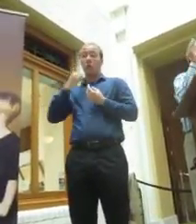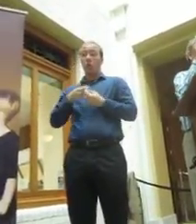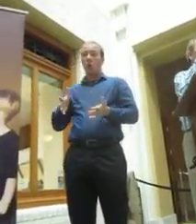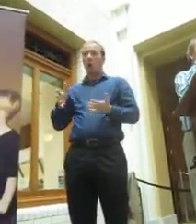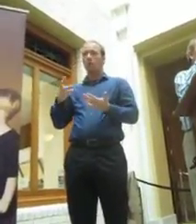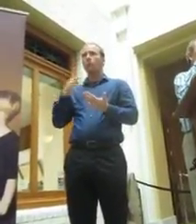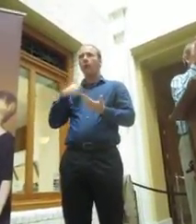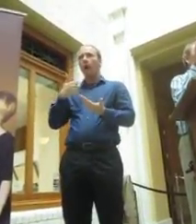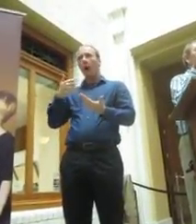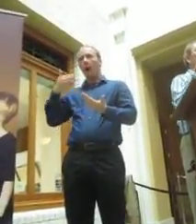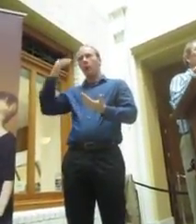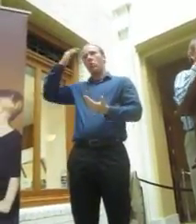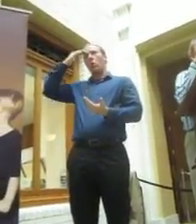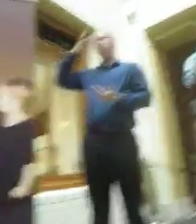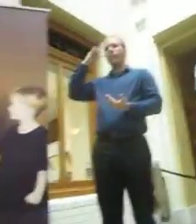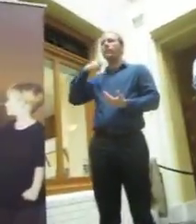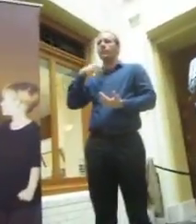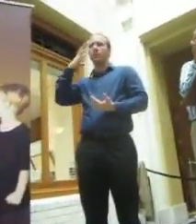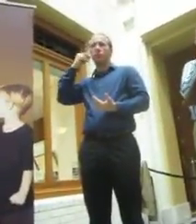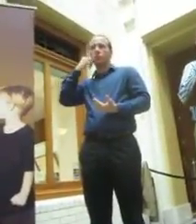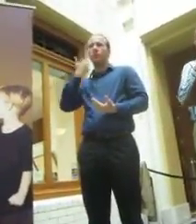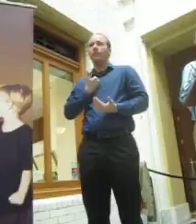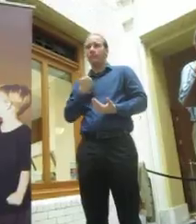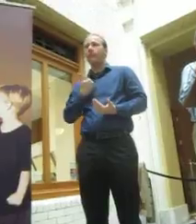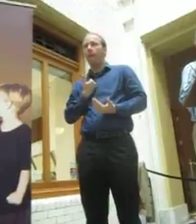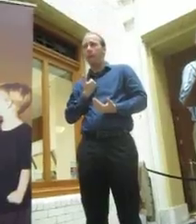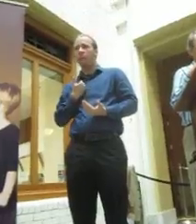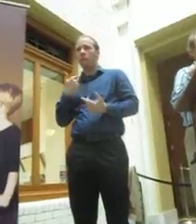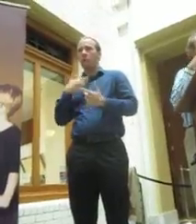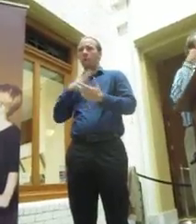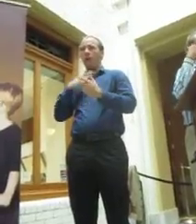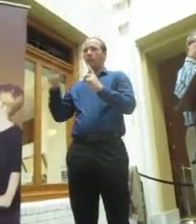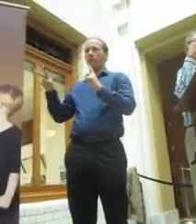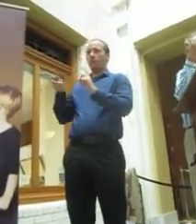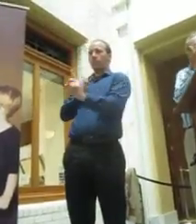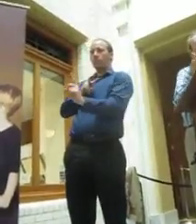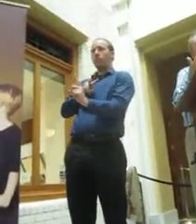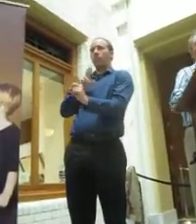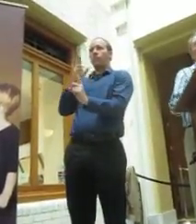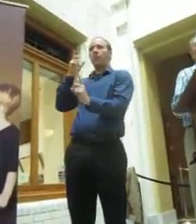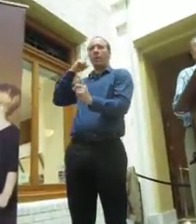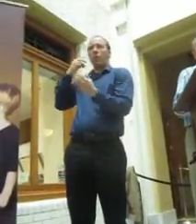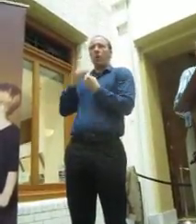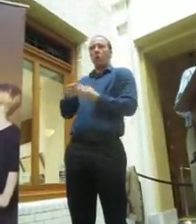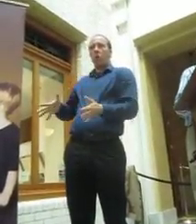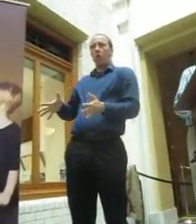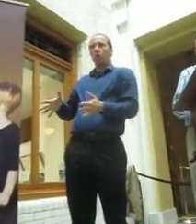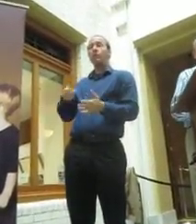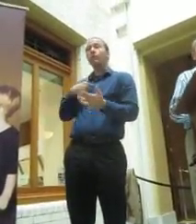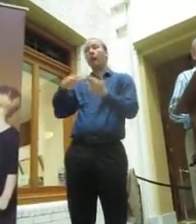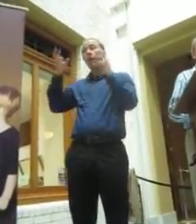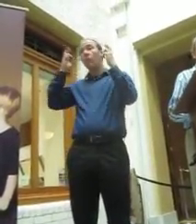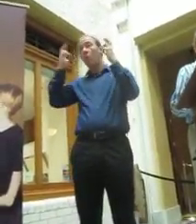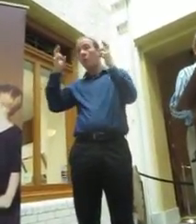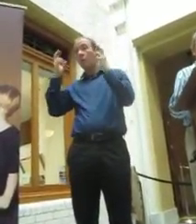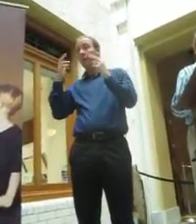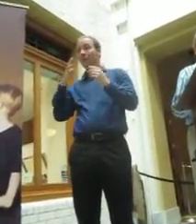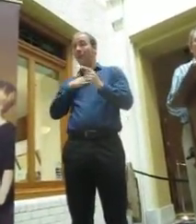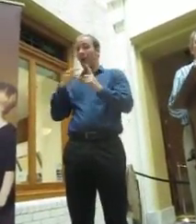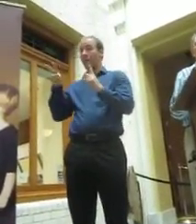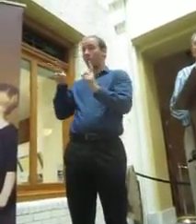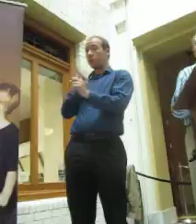I'll be talking essentially through the prism of hearing loss. But I hope what I have to say may have some